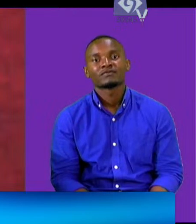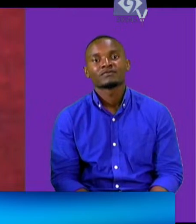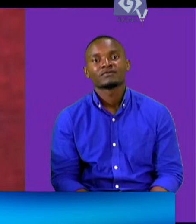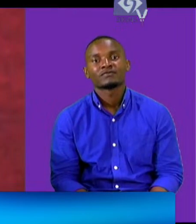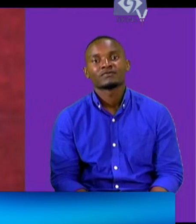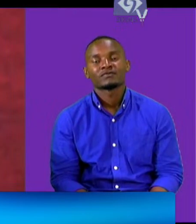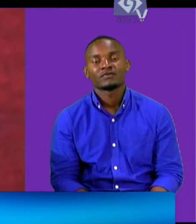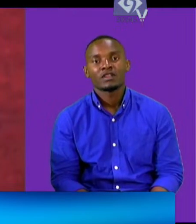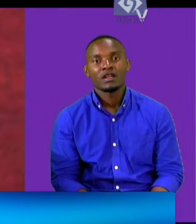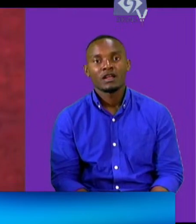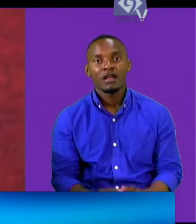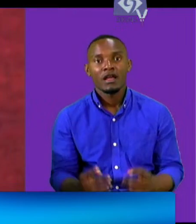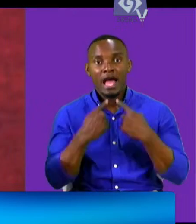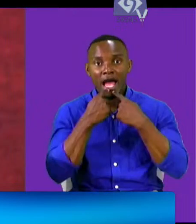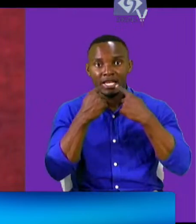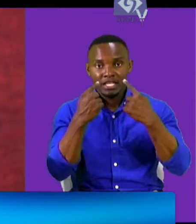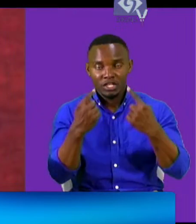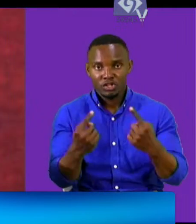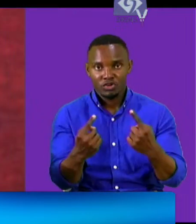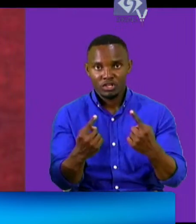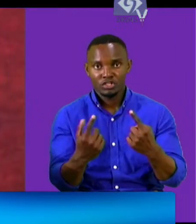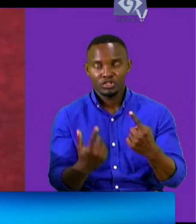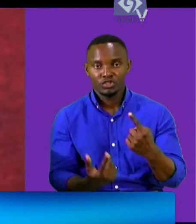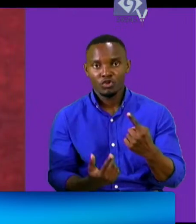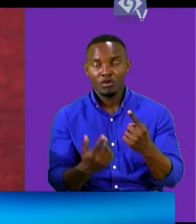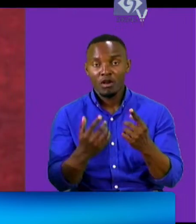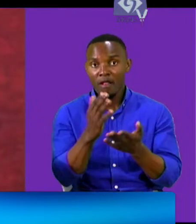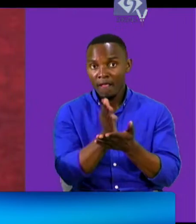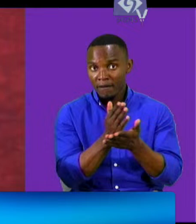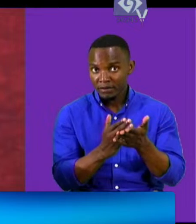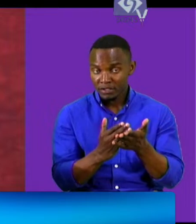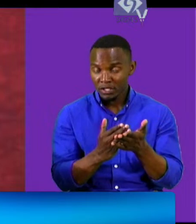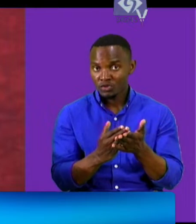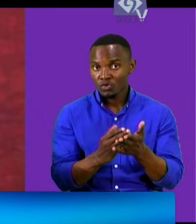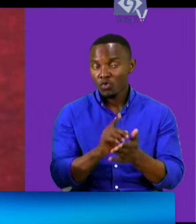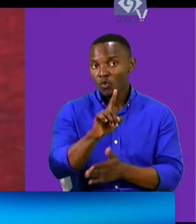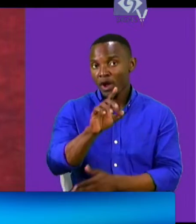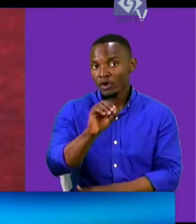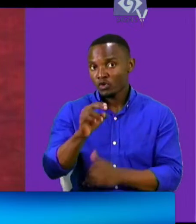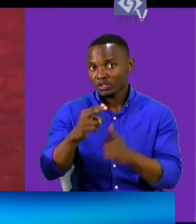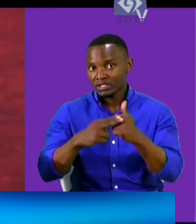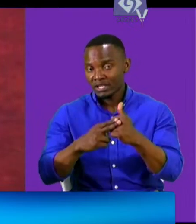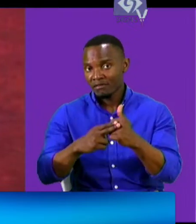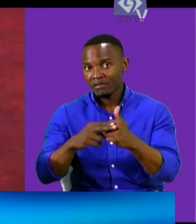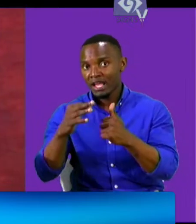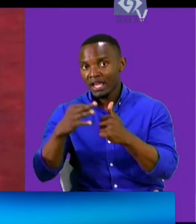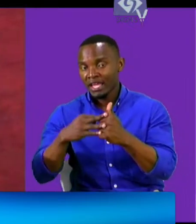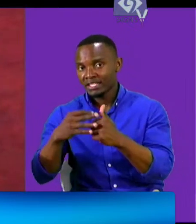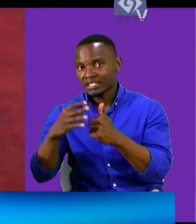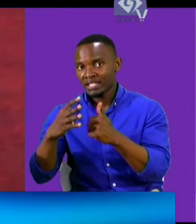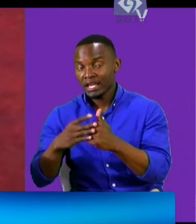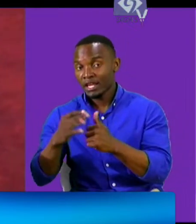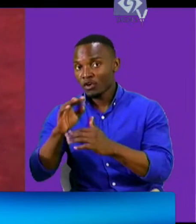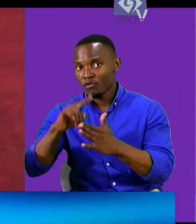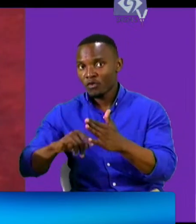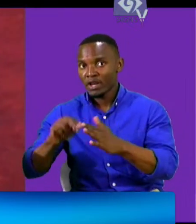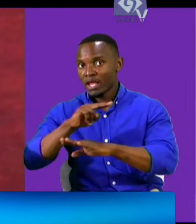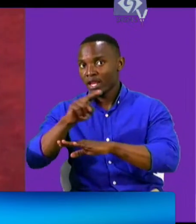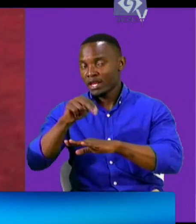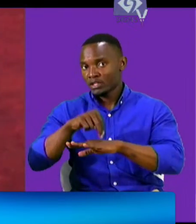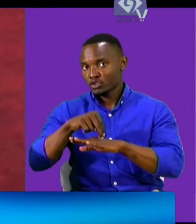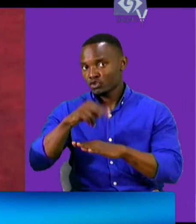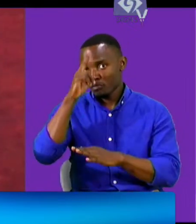A declaration is hereby issued that sections 107, 108, and 109 of the National Police Service Act,